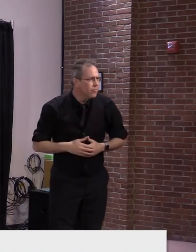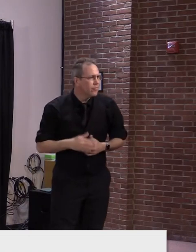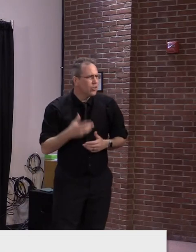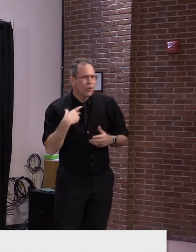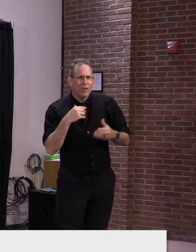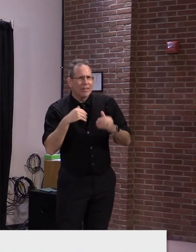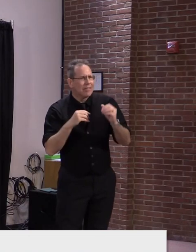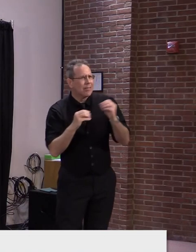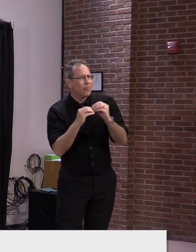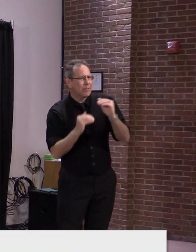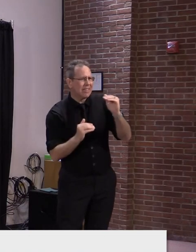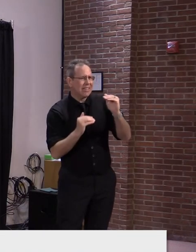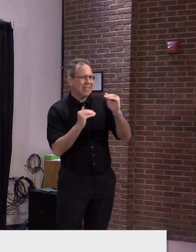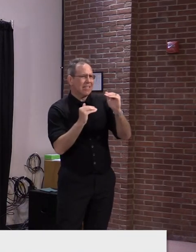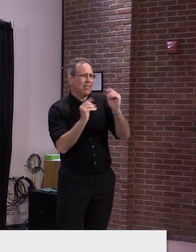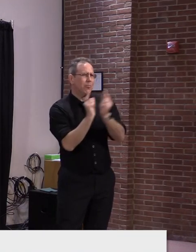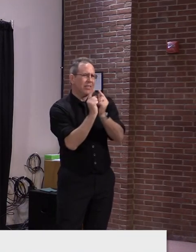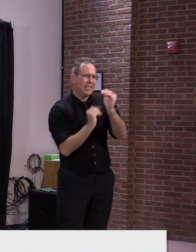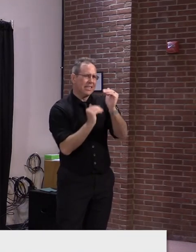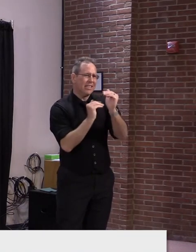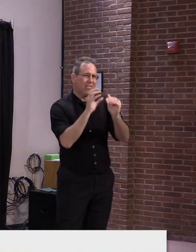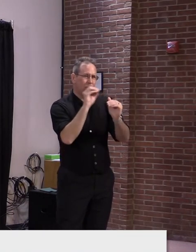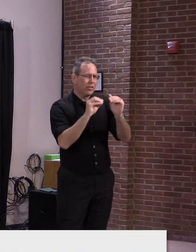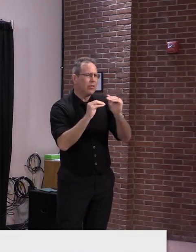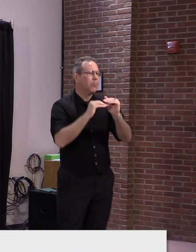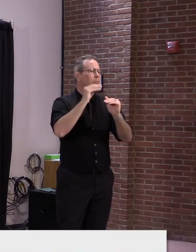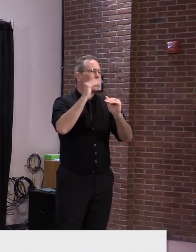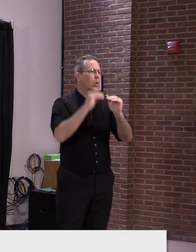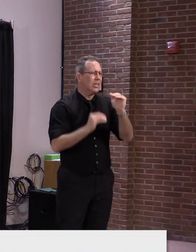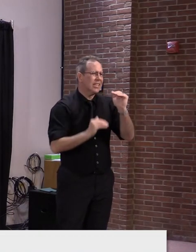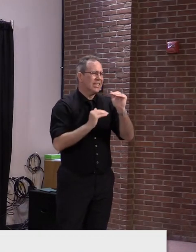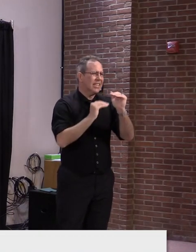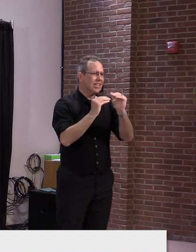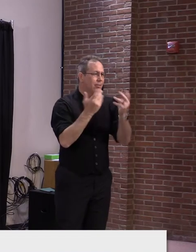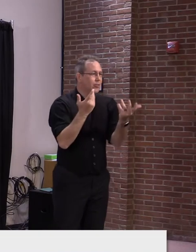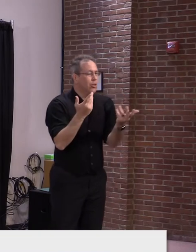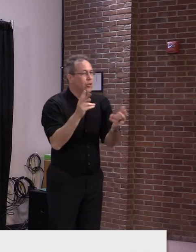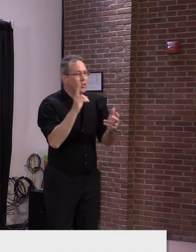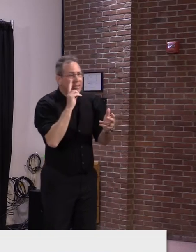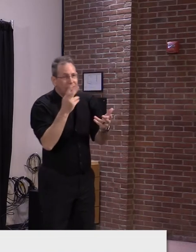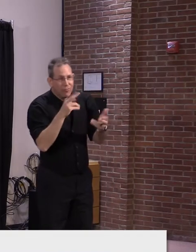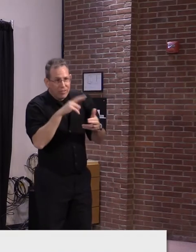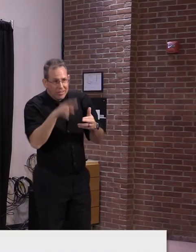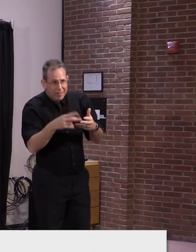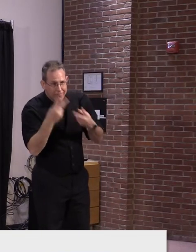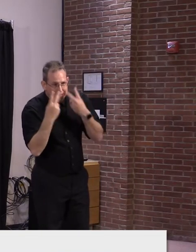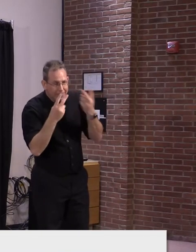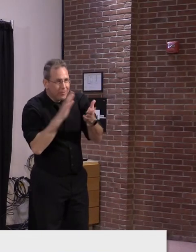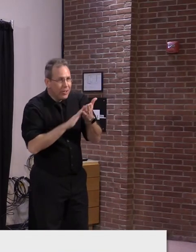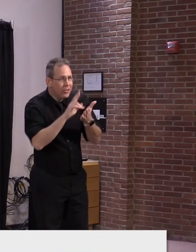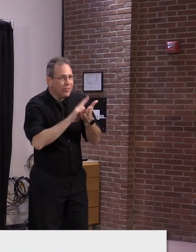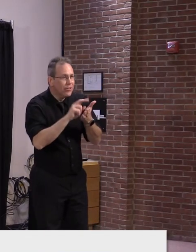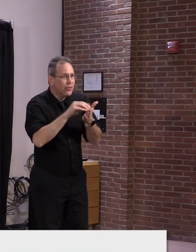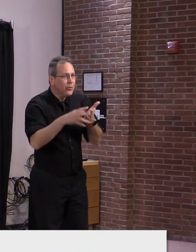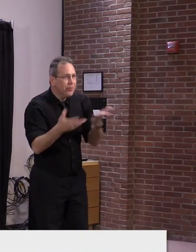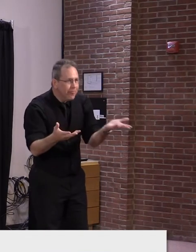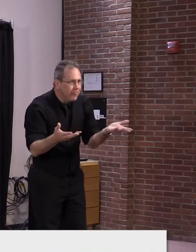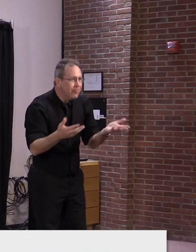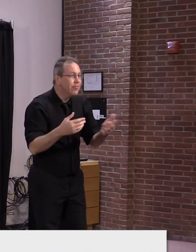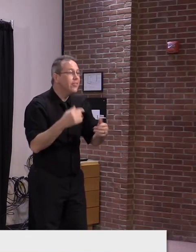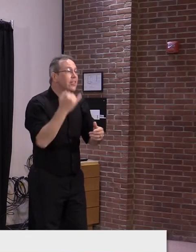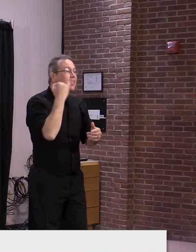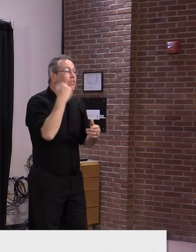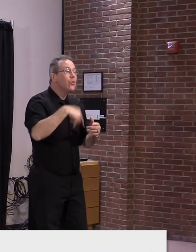but you've seen the results. I would like to think that those results would be worse if we hadn't done all the things I just said.